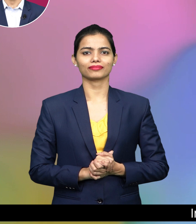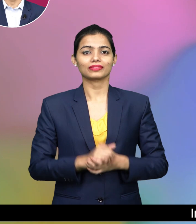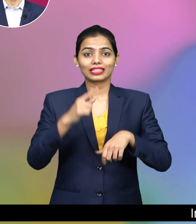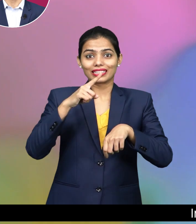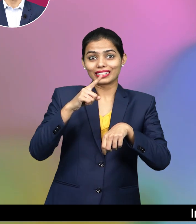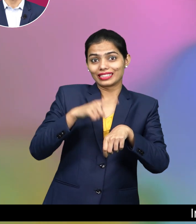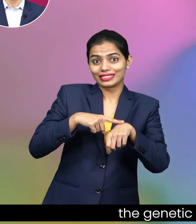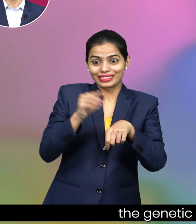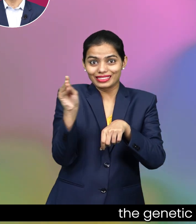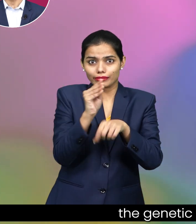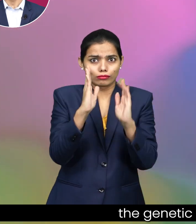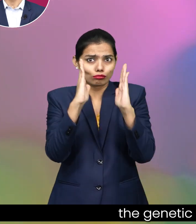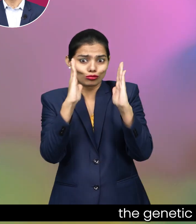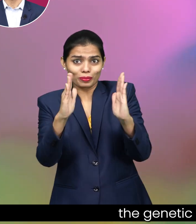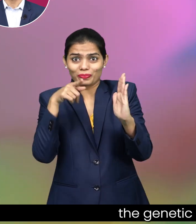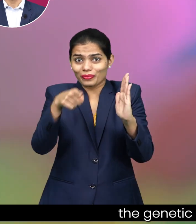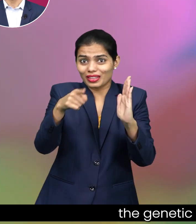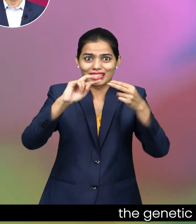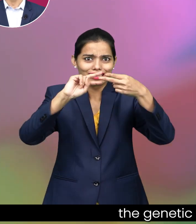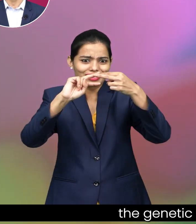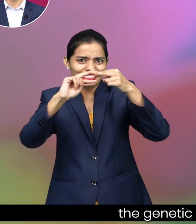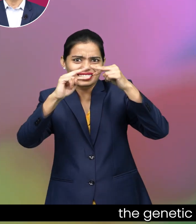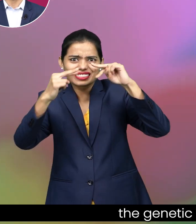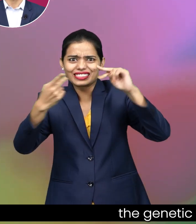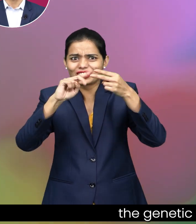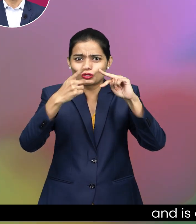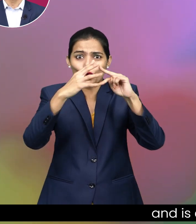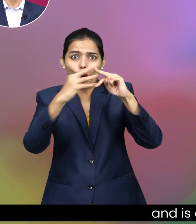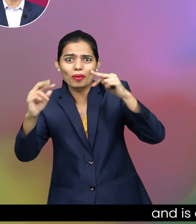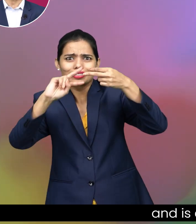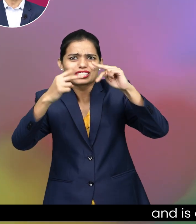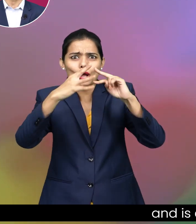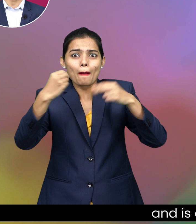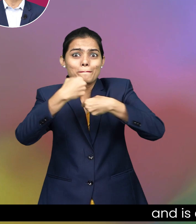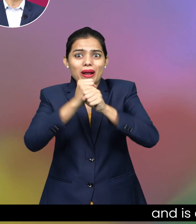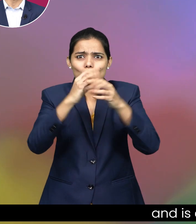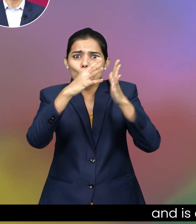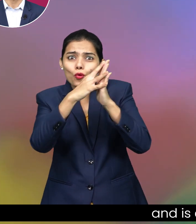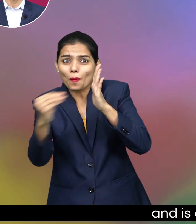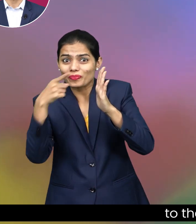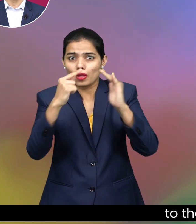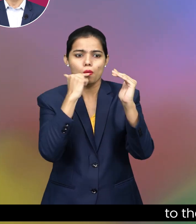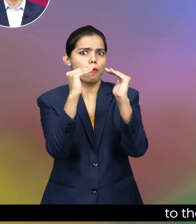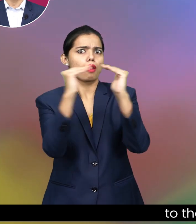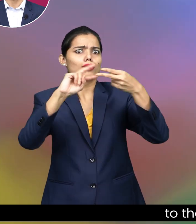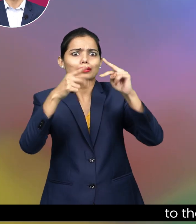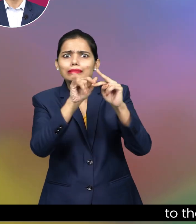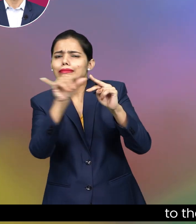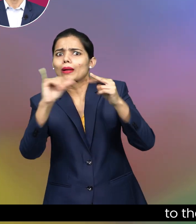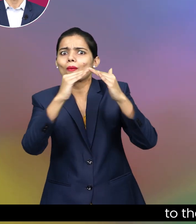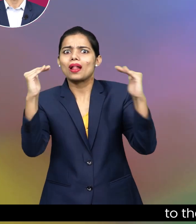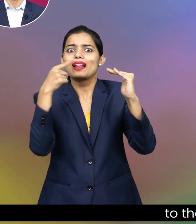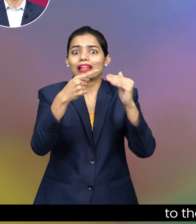In this period, the genetic material makes its copy and is equally distributed to the daughter